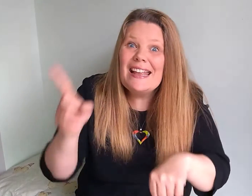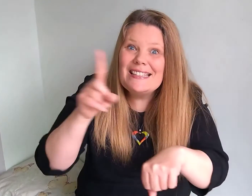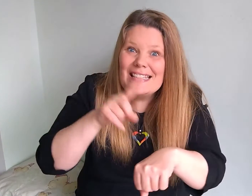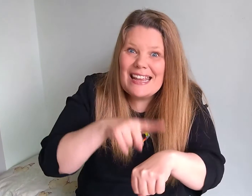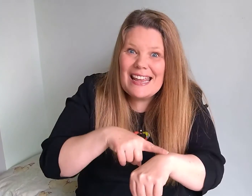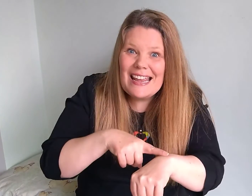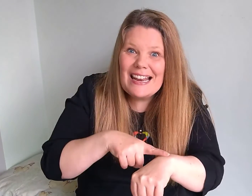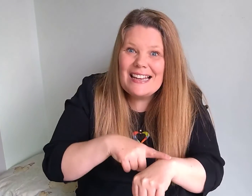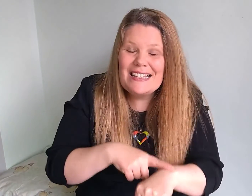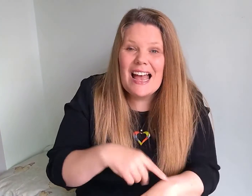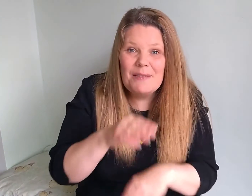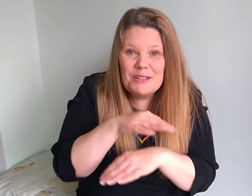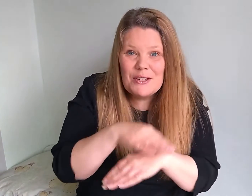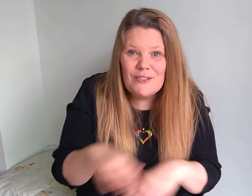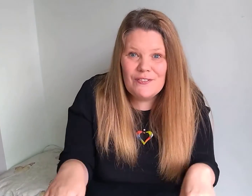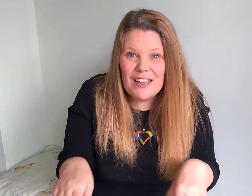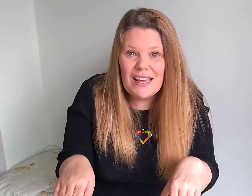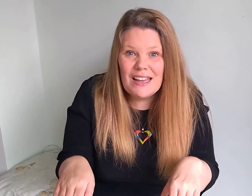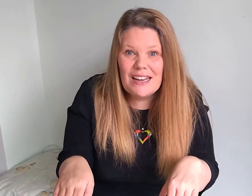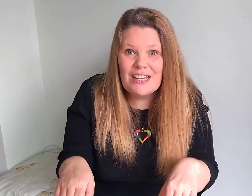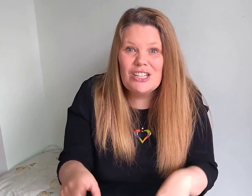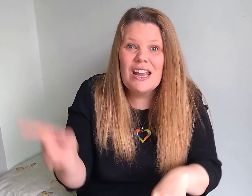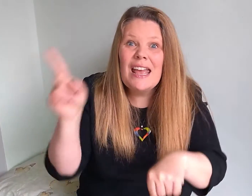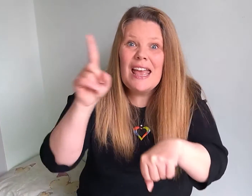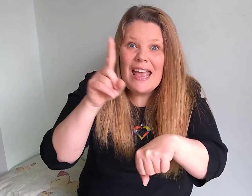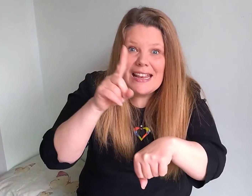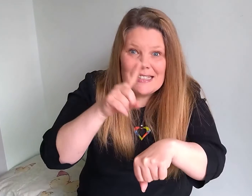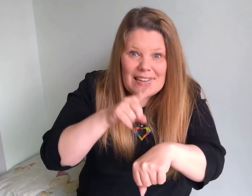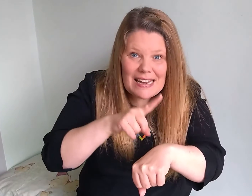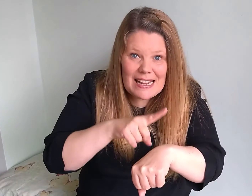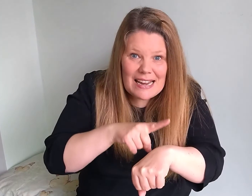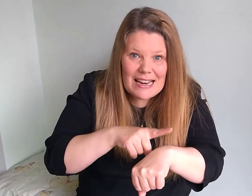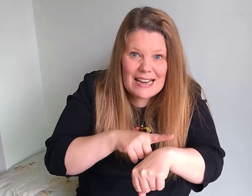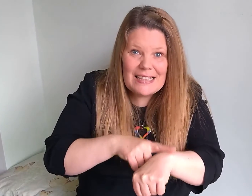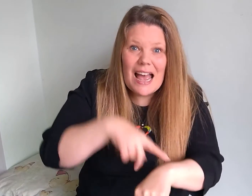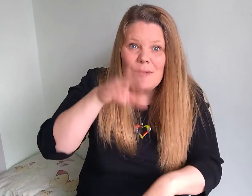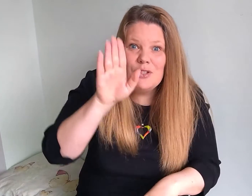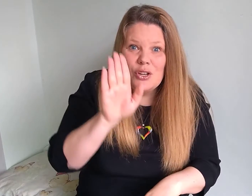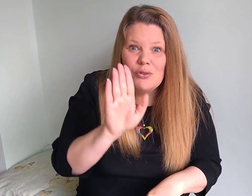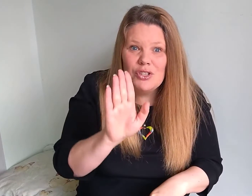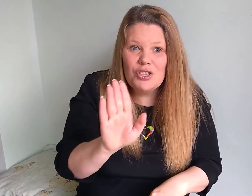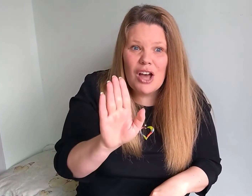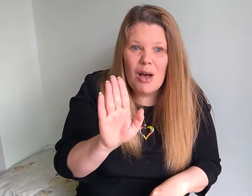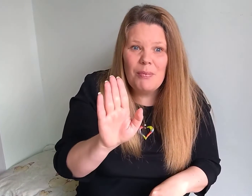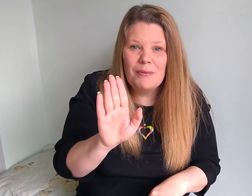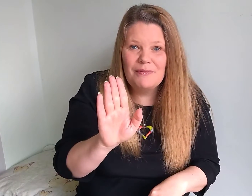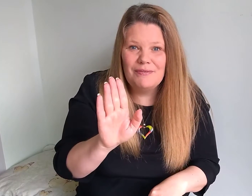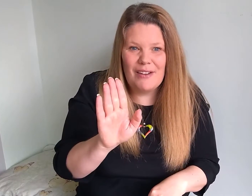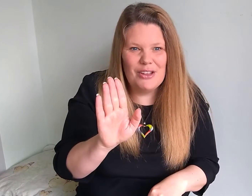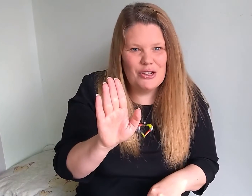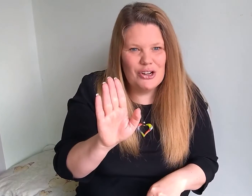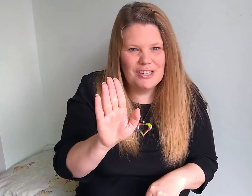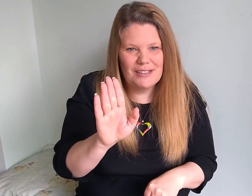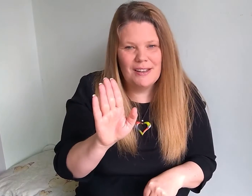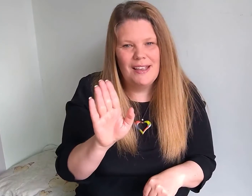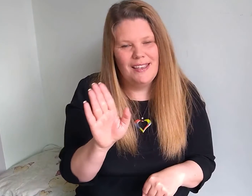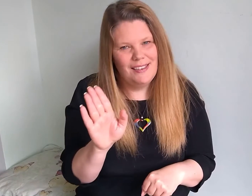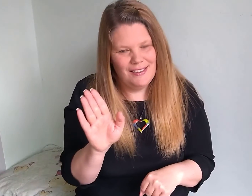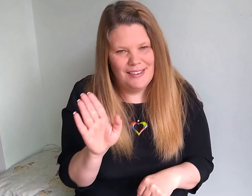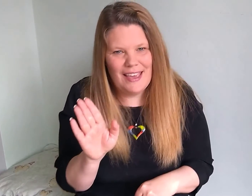It's nearly time to finish. It's nearly time to stop. Very good. Getting